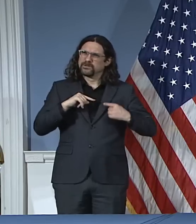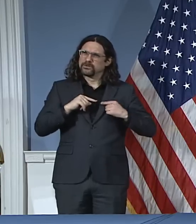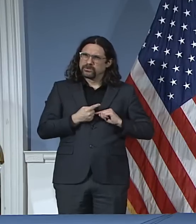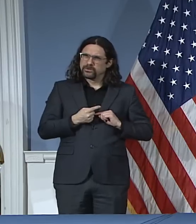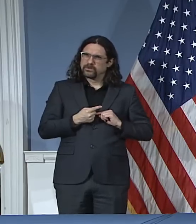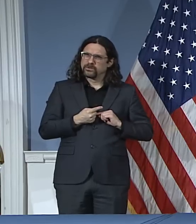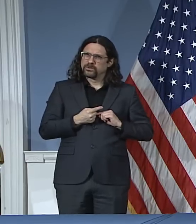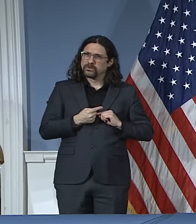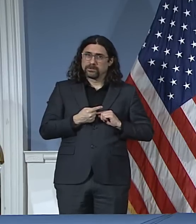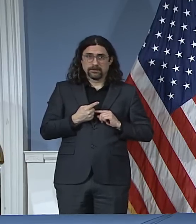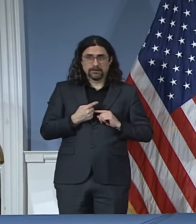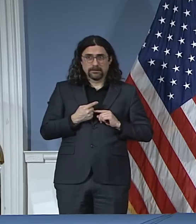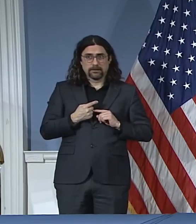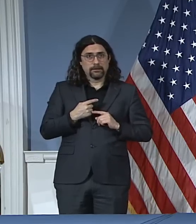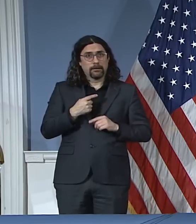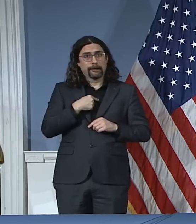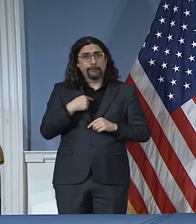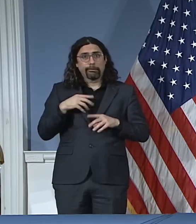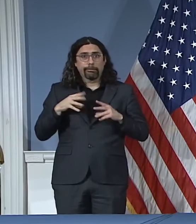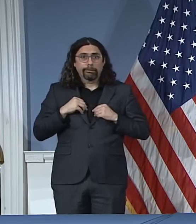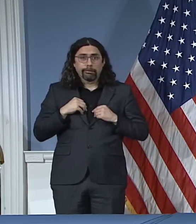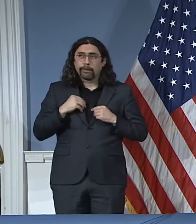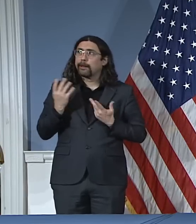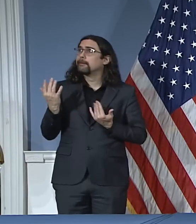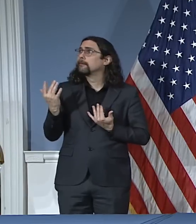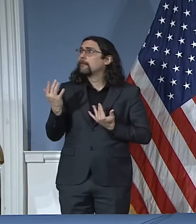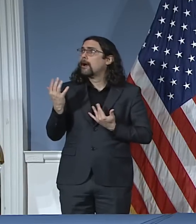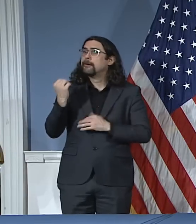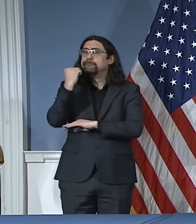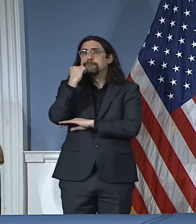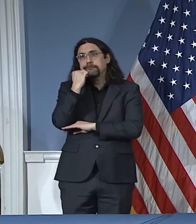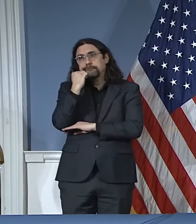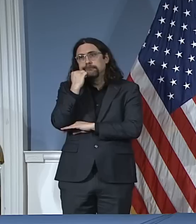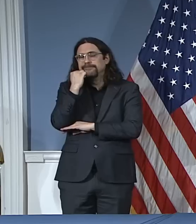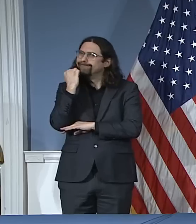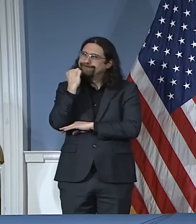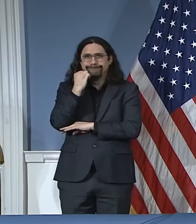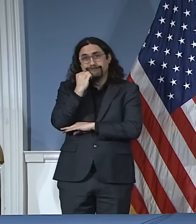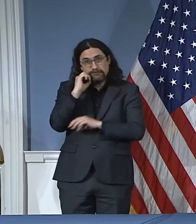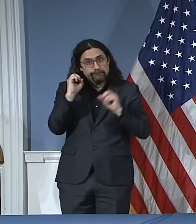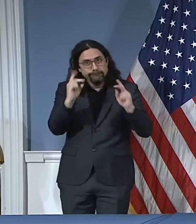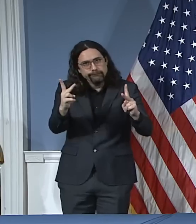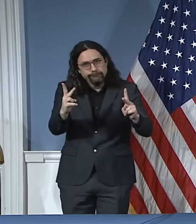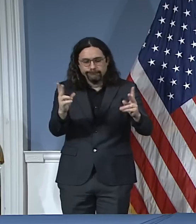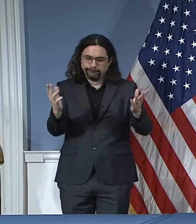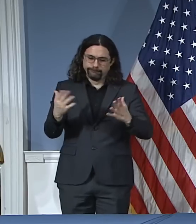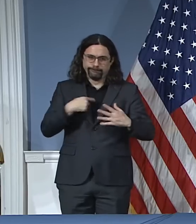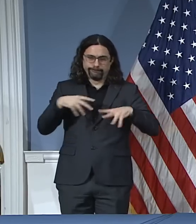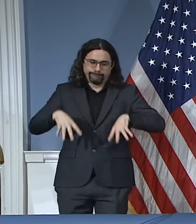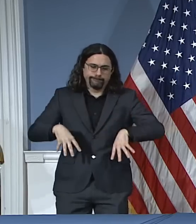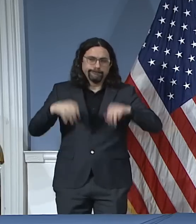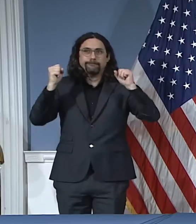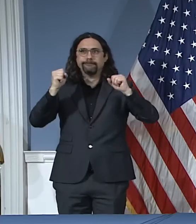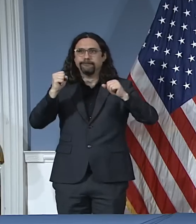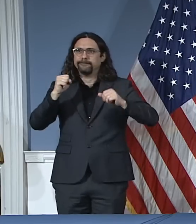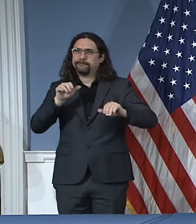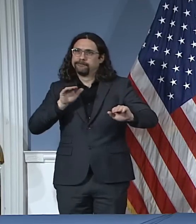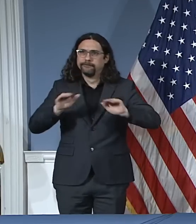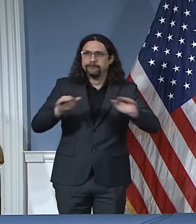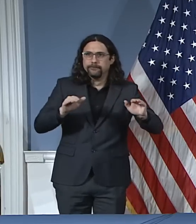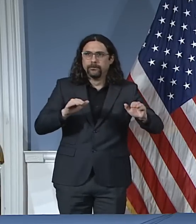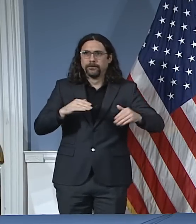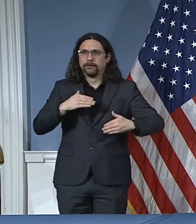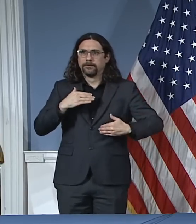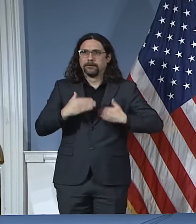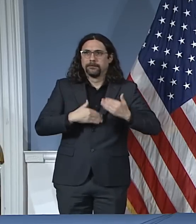the resources and support we deserve and need. But in the meantime, I've named Carl Rodriguez, who is currently Chief of Staff, to